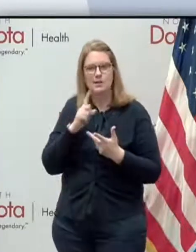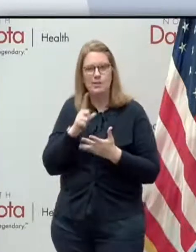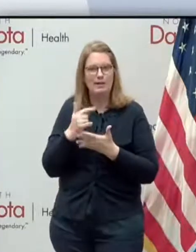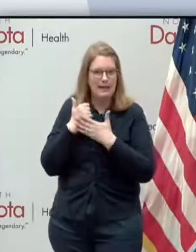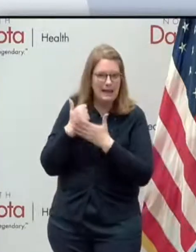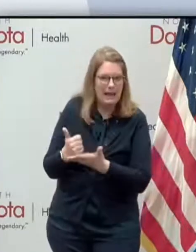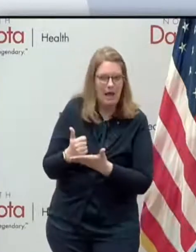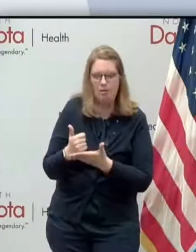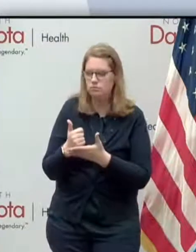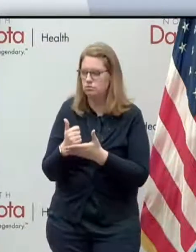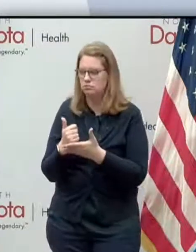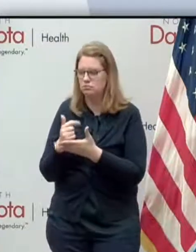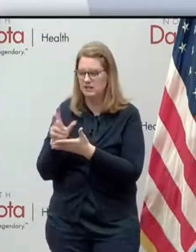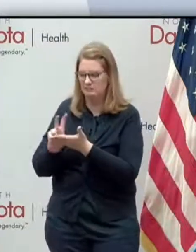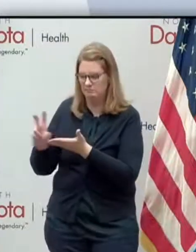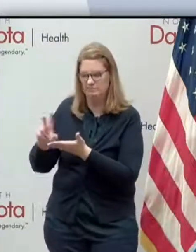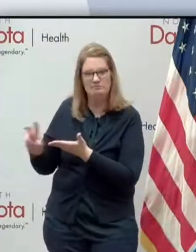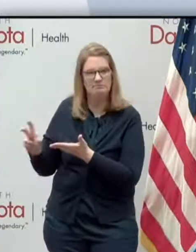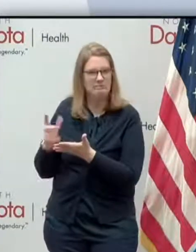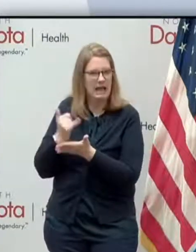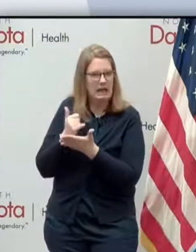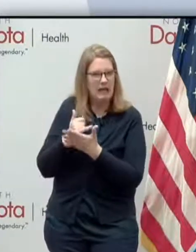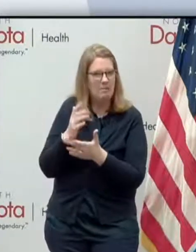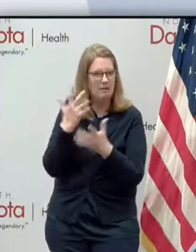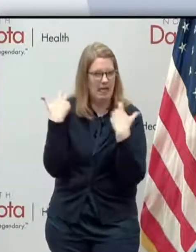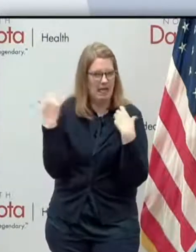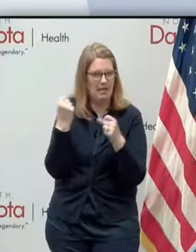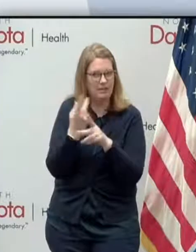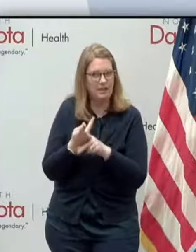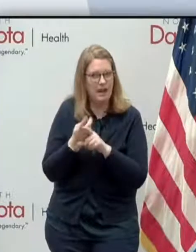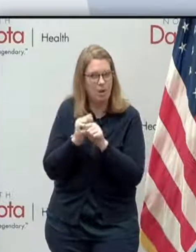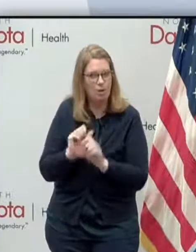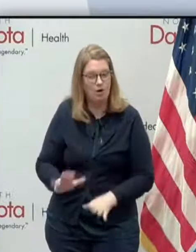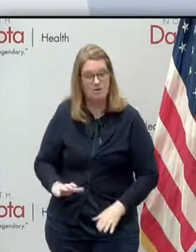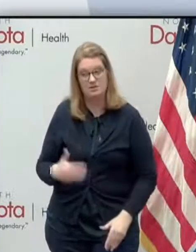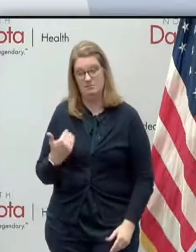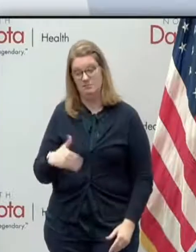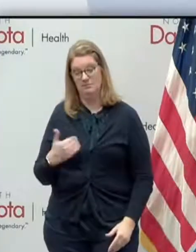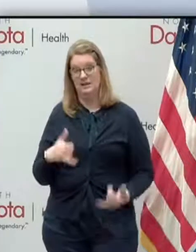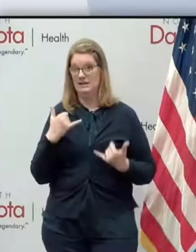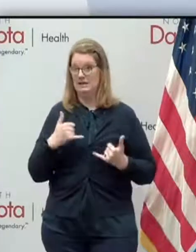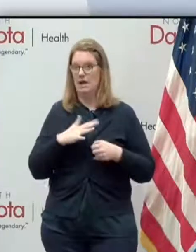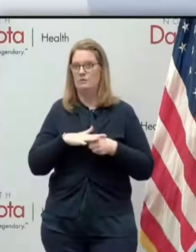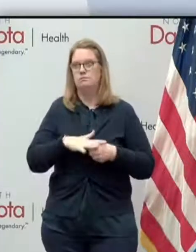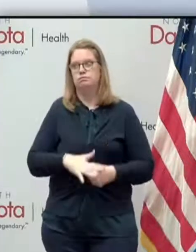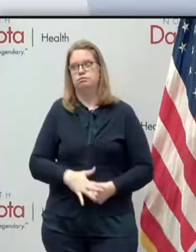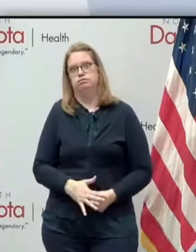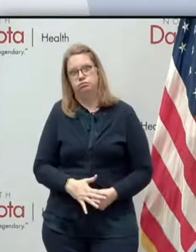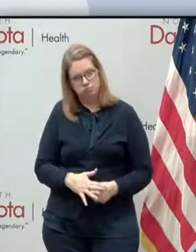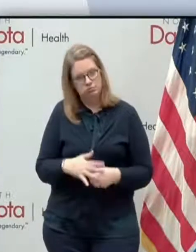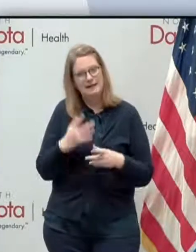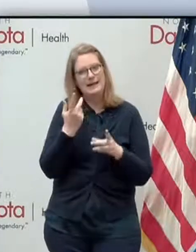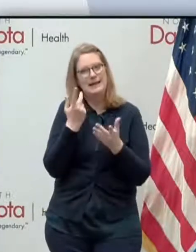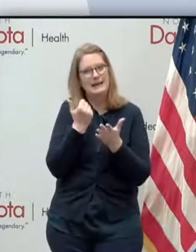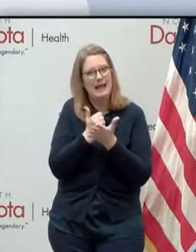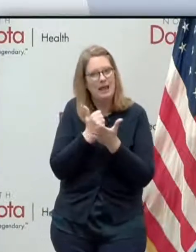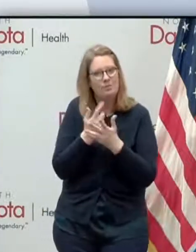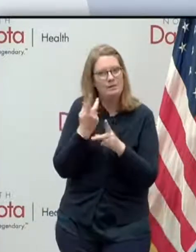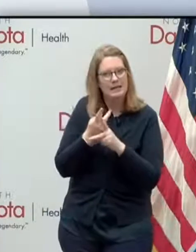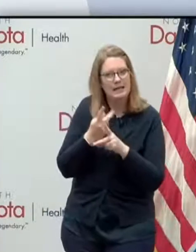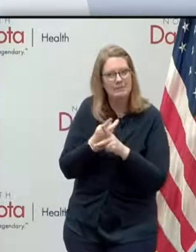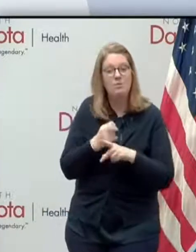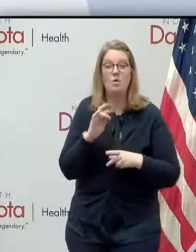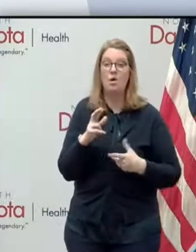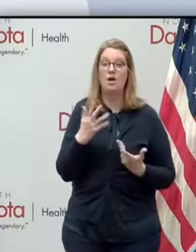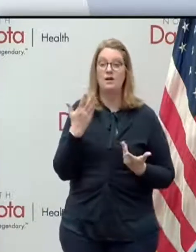North Dakota healthcare workers that are working exceptionally hard, and help retain them, or to get people to come off the sidelines